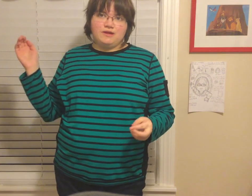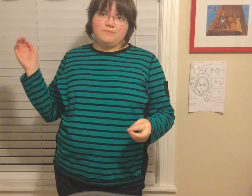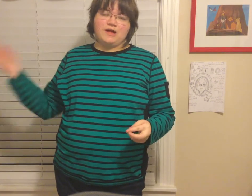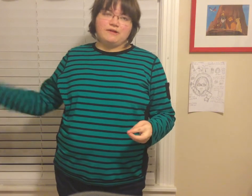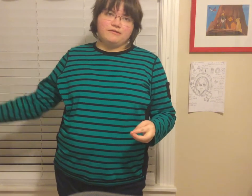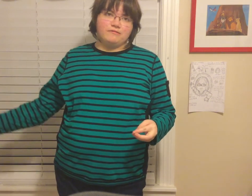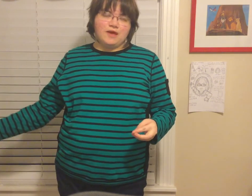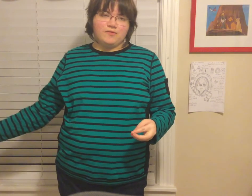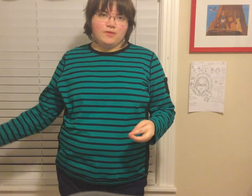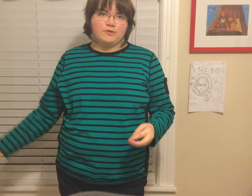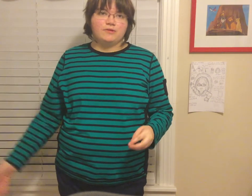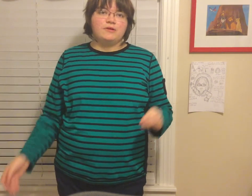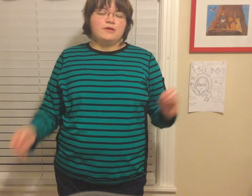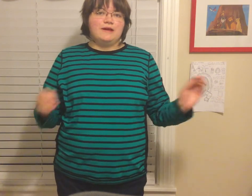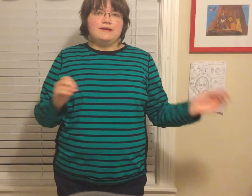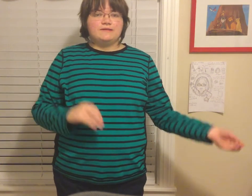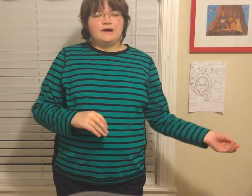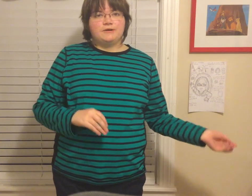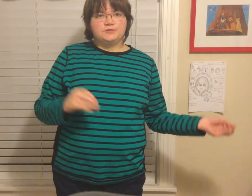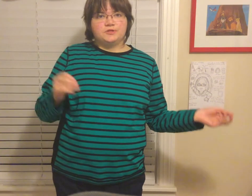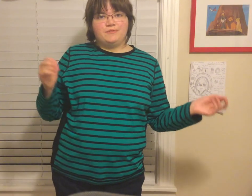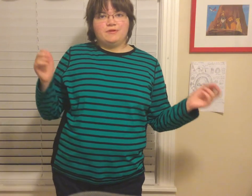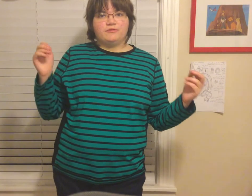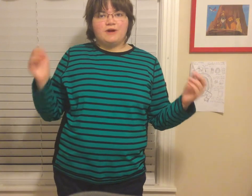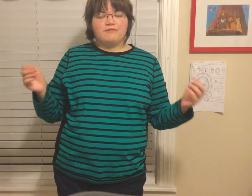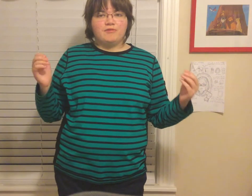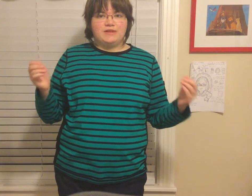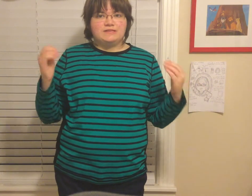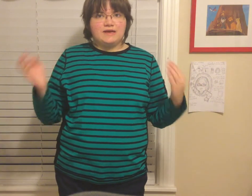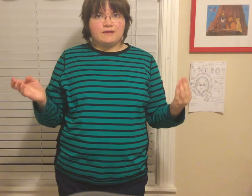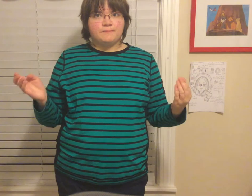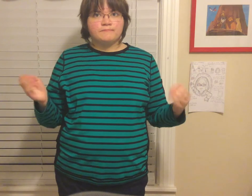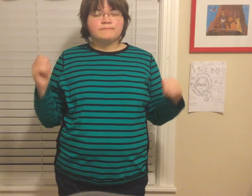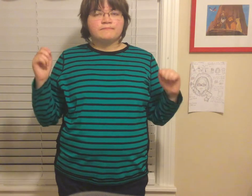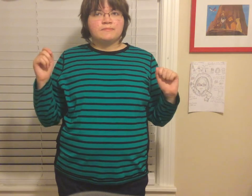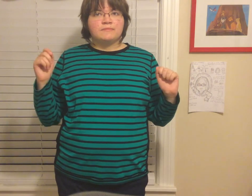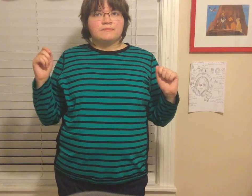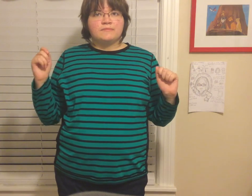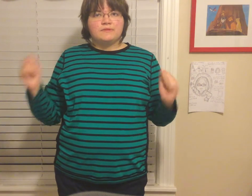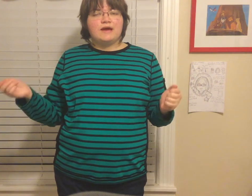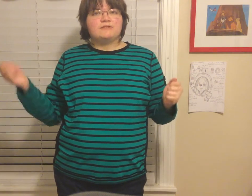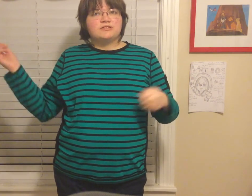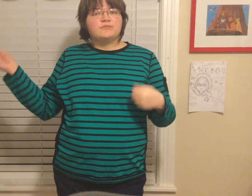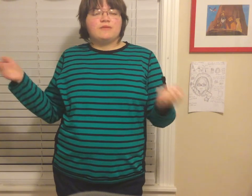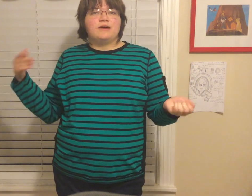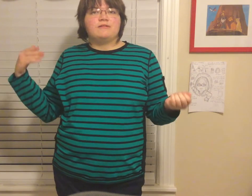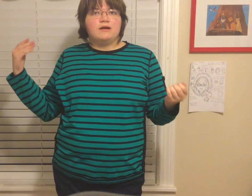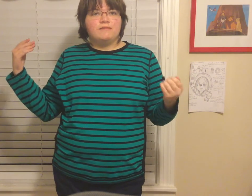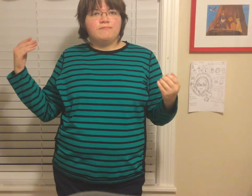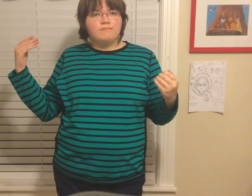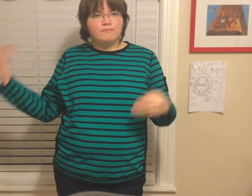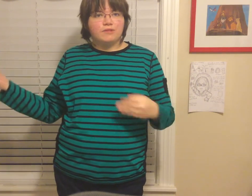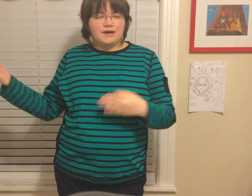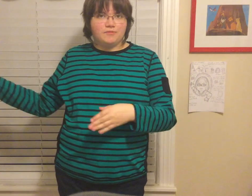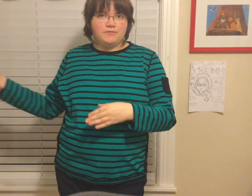a black game developer, and in Insider, she was going to be one of the most powerful women in tech. Now, since I'm talking about a black woman,